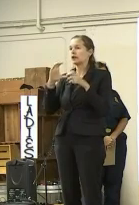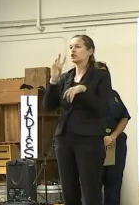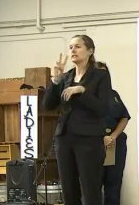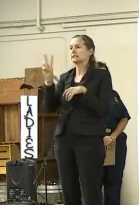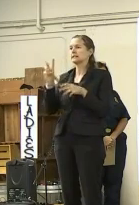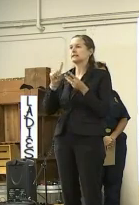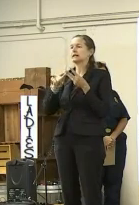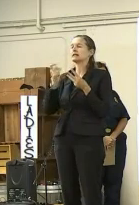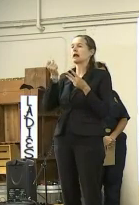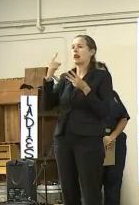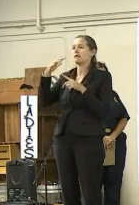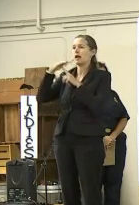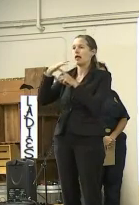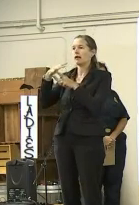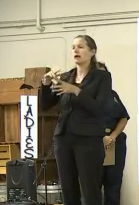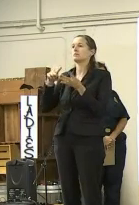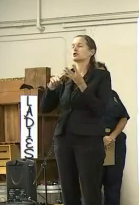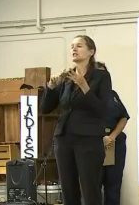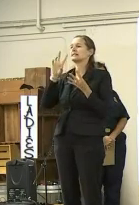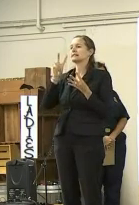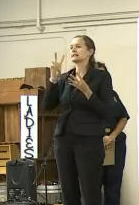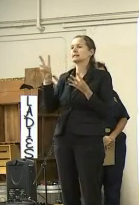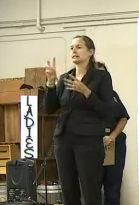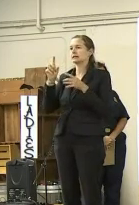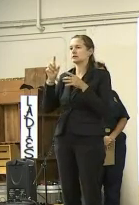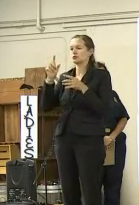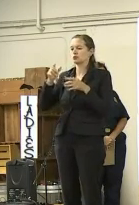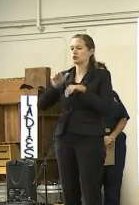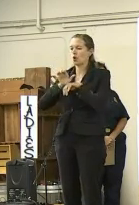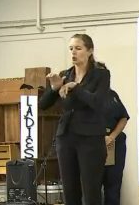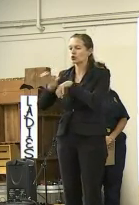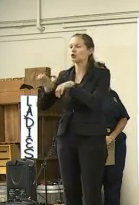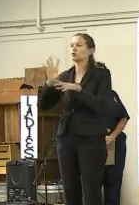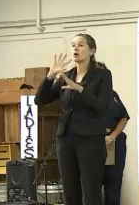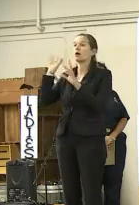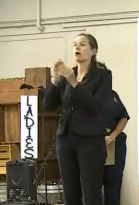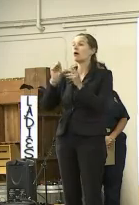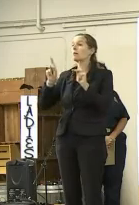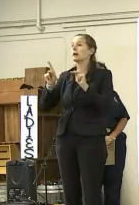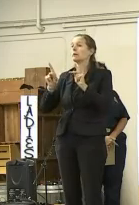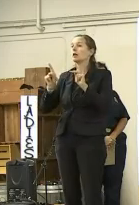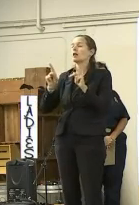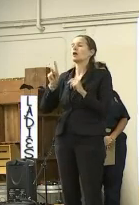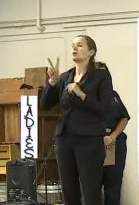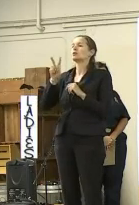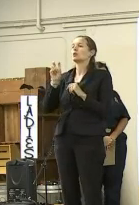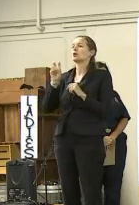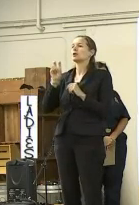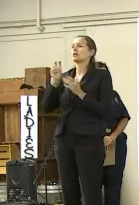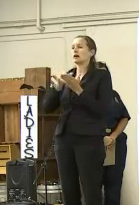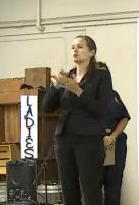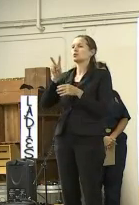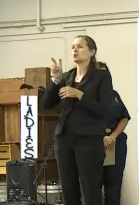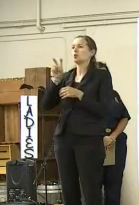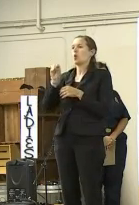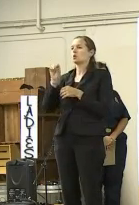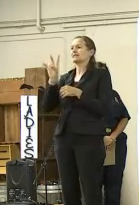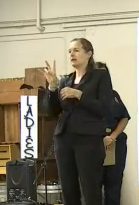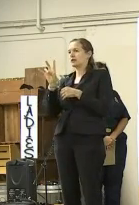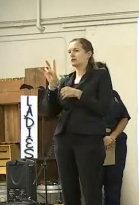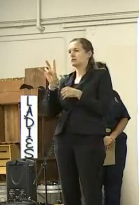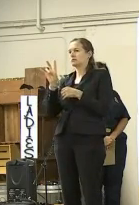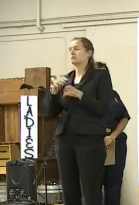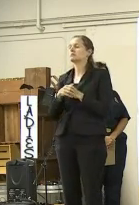helicopters, 18 hand crews, 56 dozers, for a total personnel of 2,207 personnel. To give a